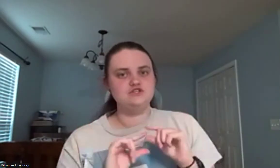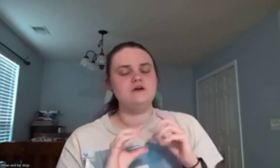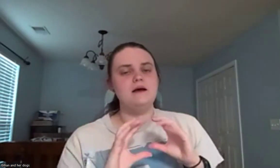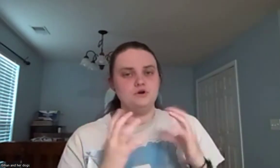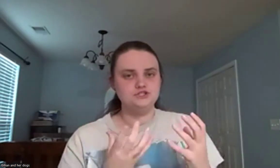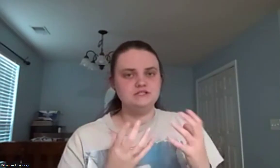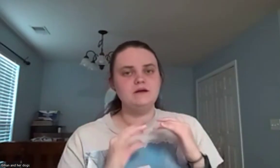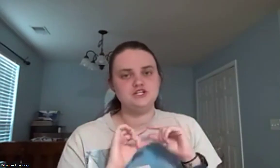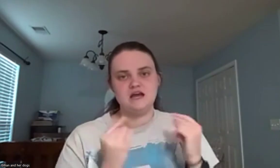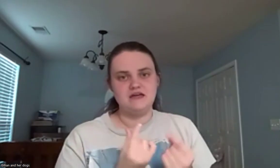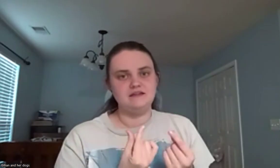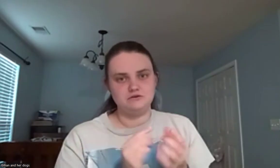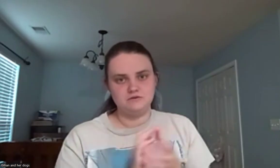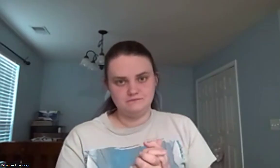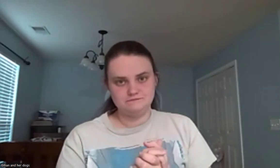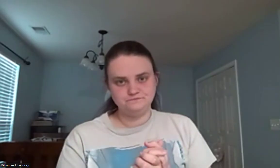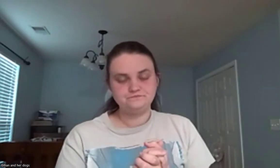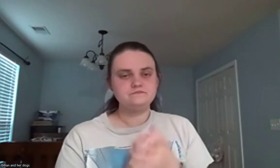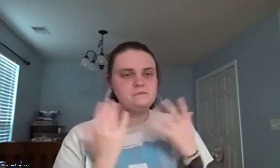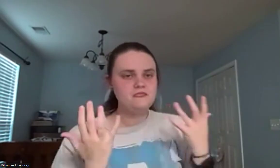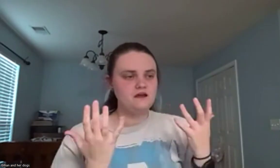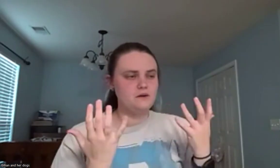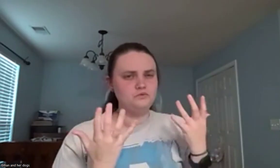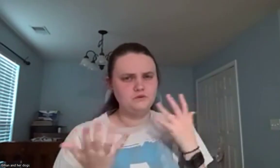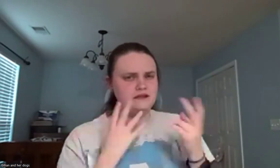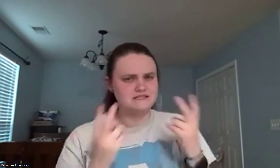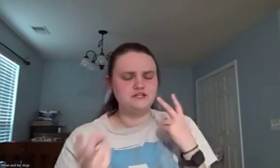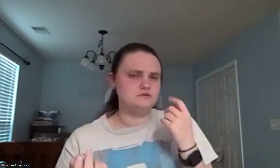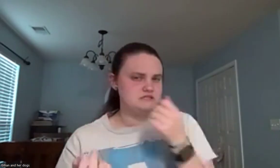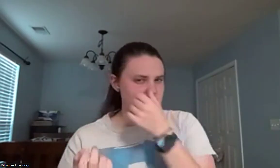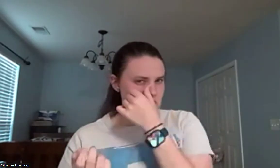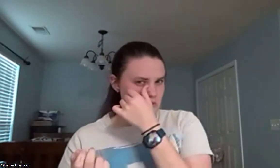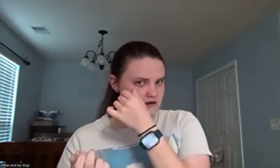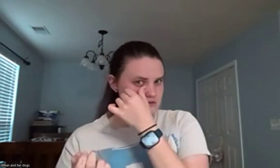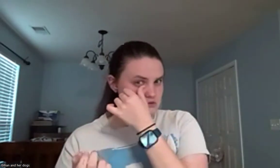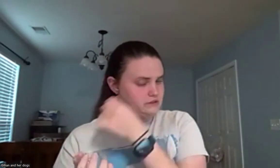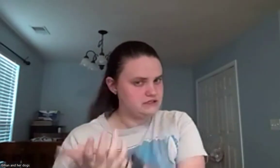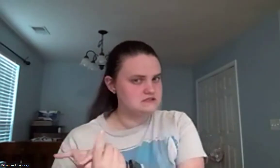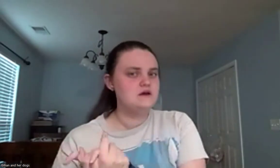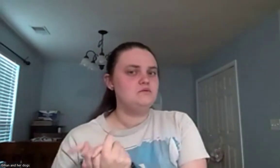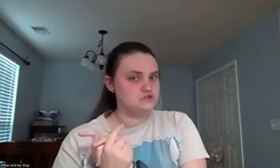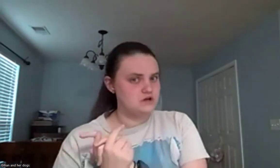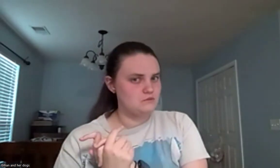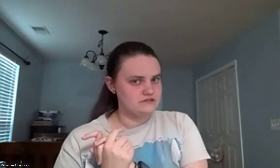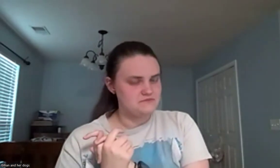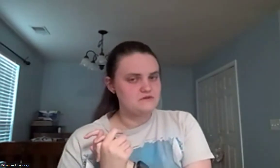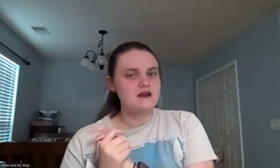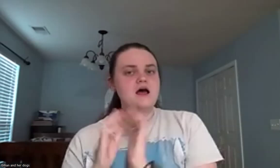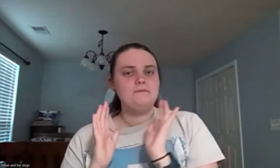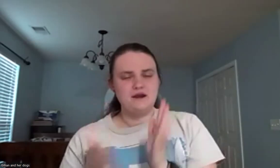that motion and just have that letter there. You like I said, you will see that more in a couple weeks. We'll talk more in depth on that. But I always